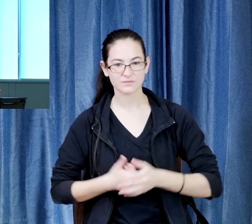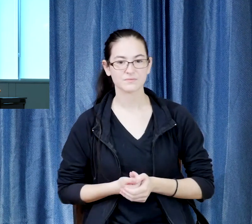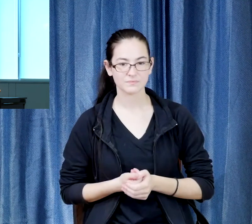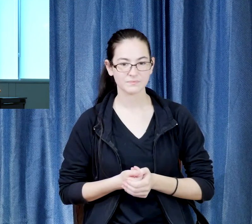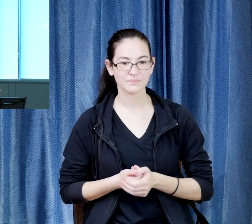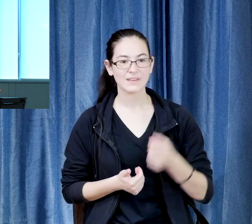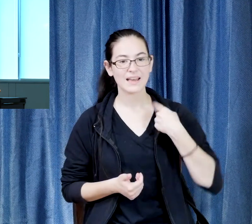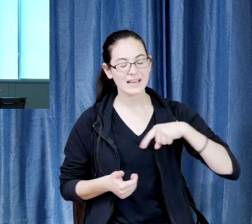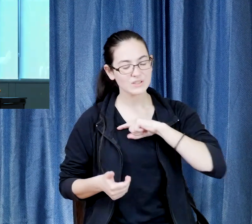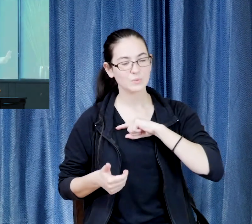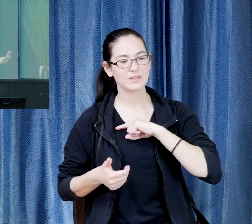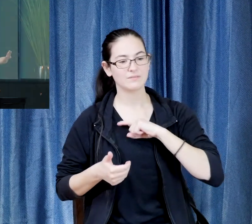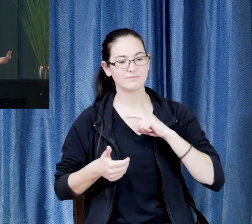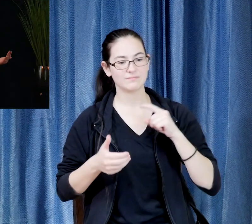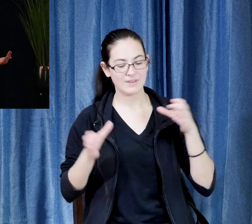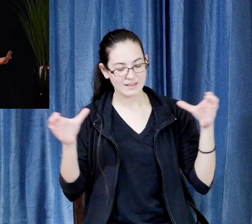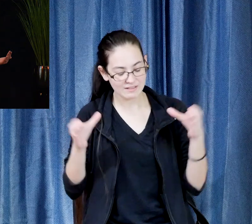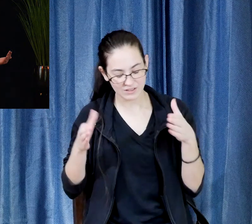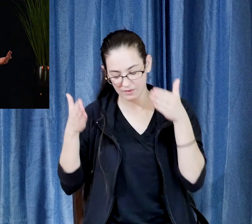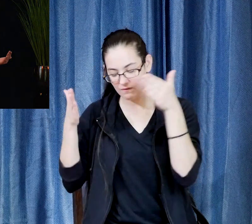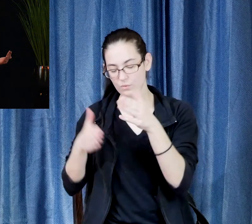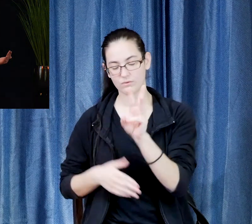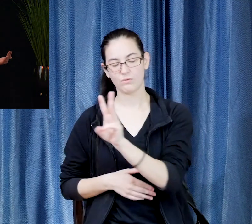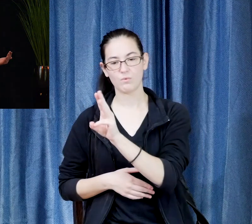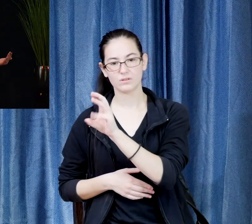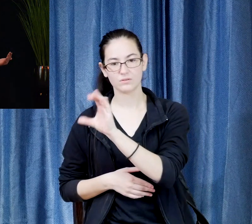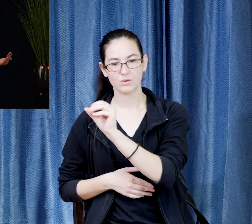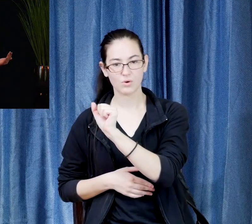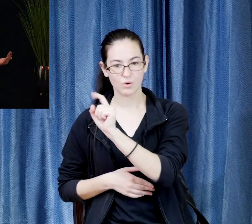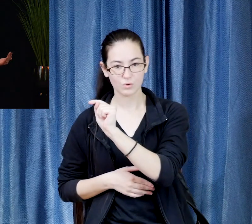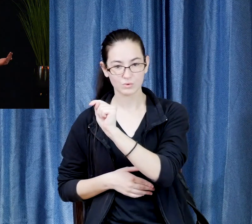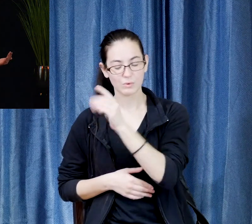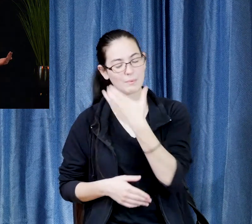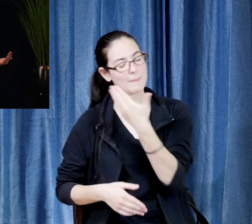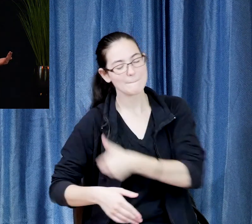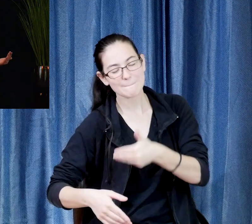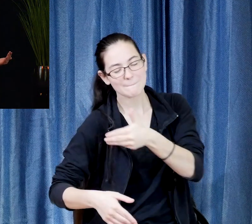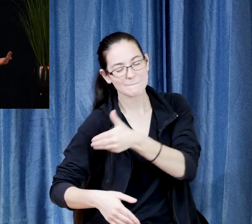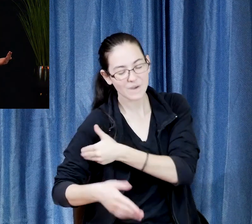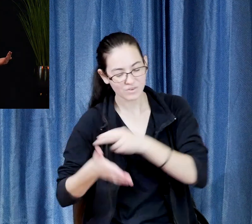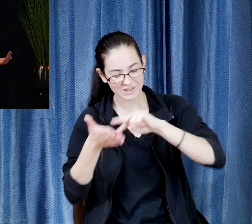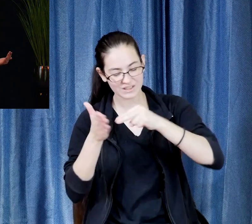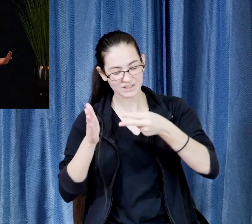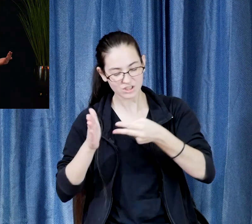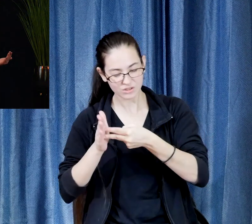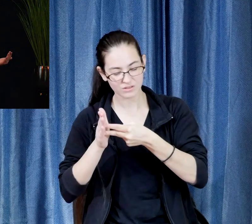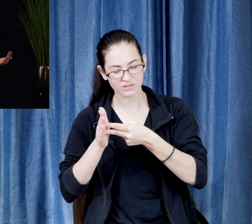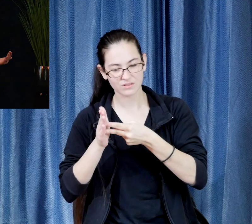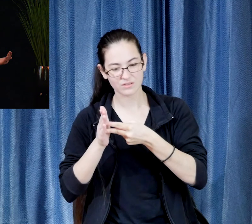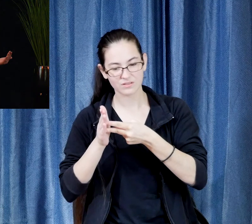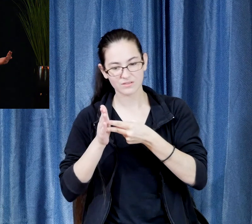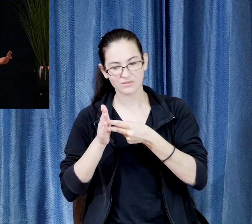we collectively focus our hearts on the West Coast with a powerful intention of relief.